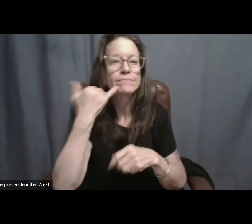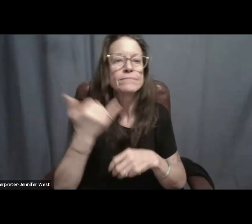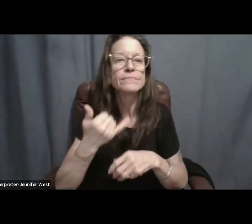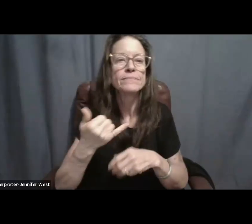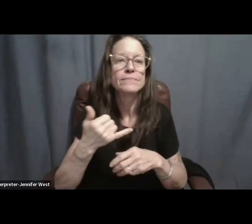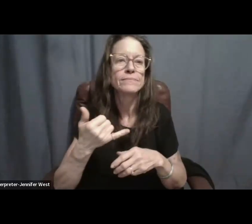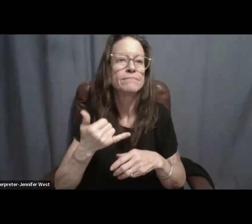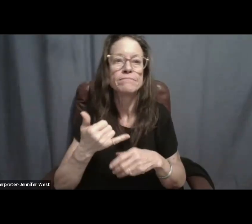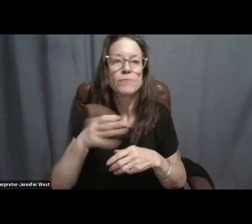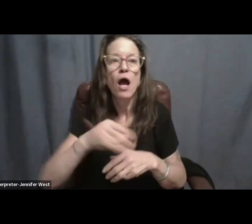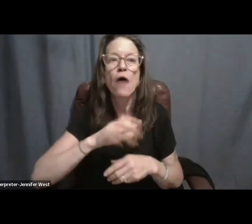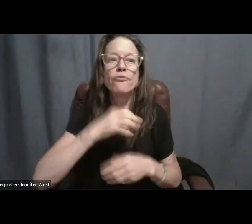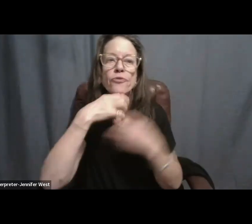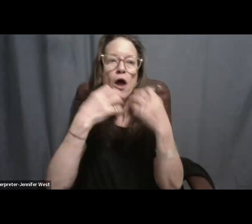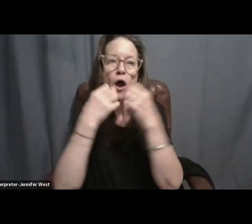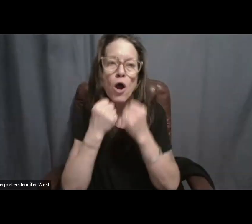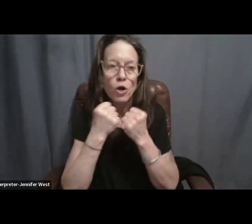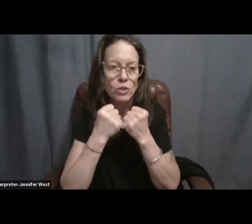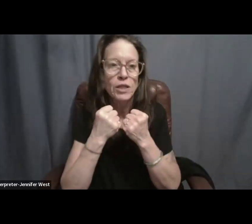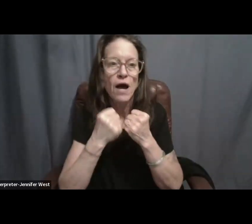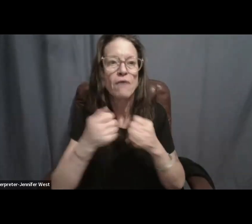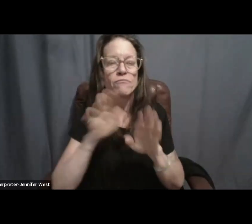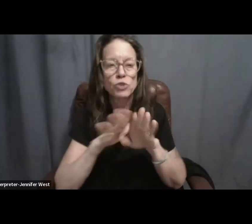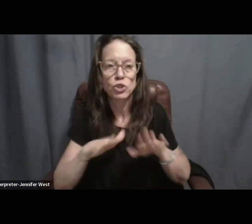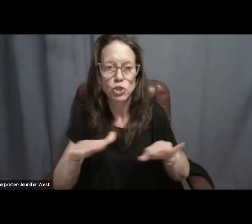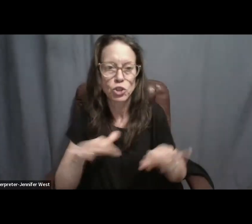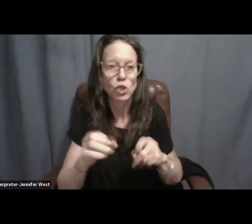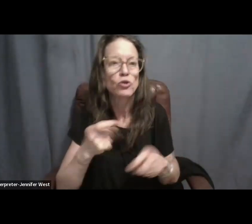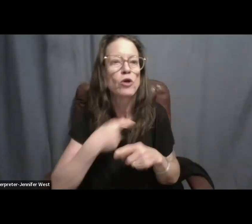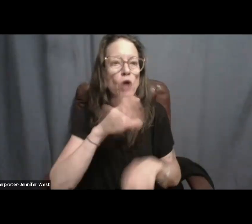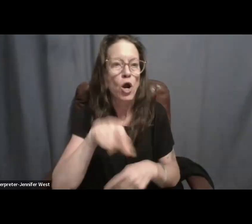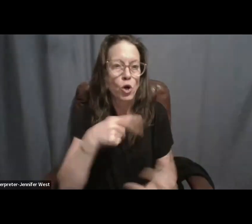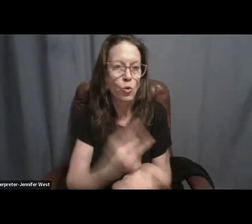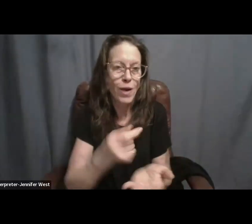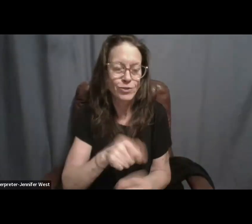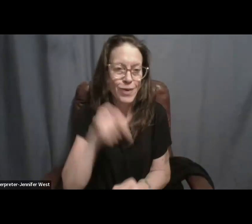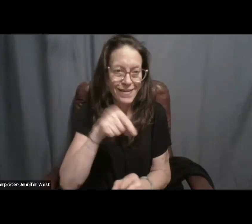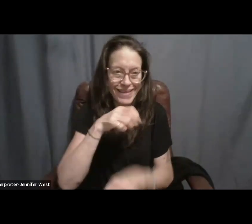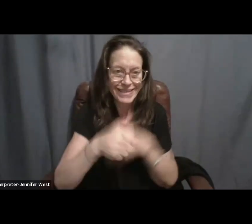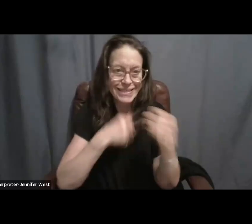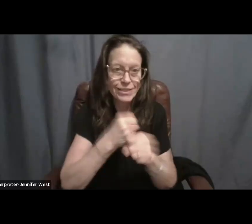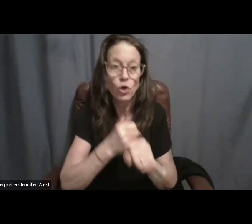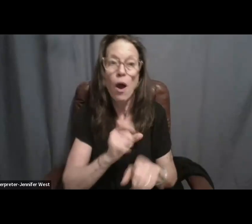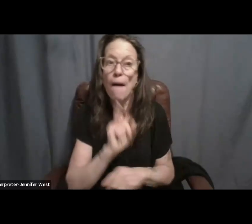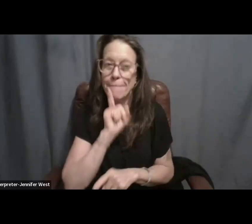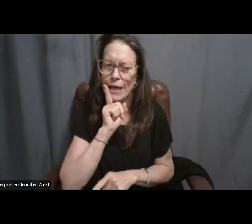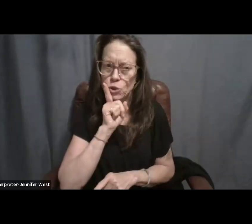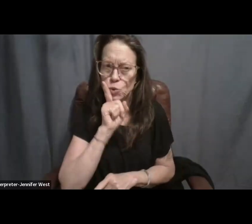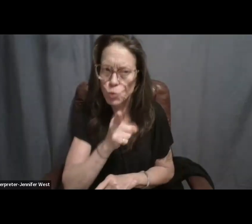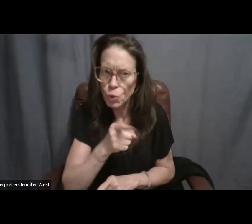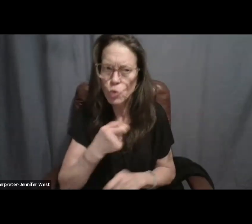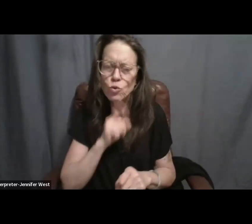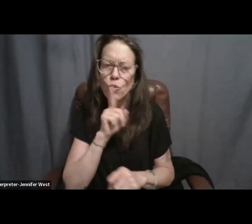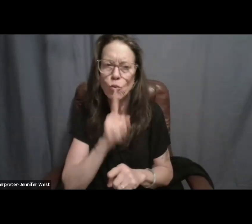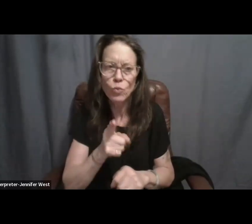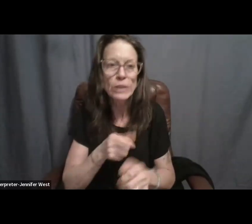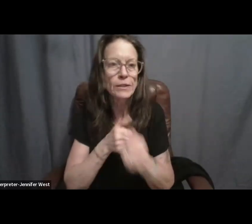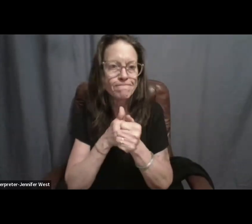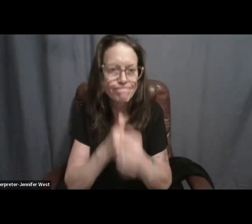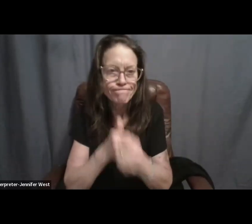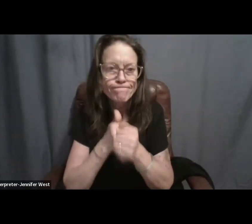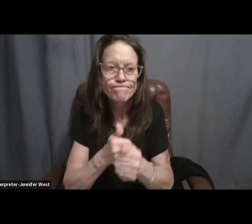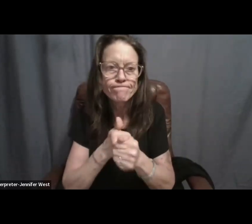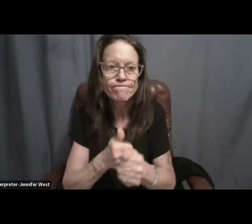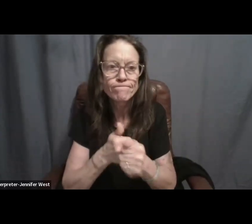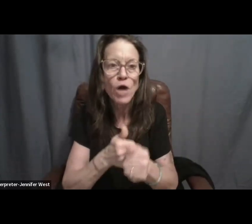of the program, is to make sure that you're really tracking your milestones, such